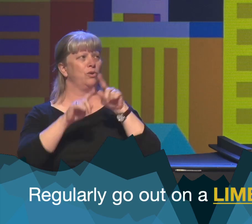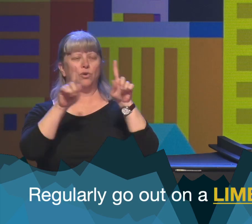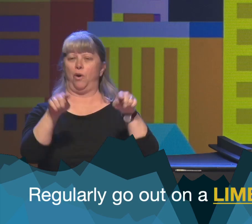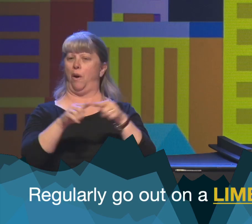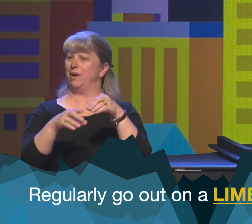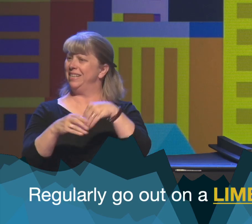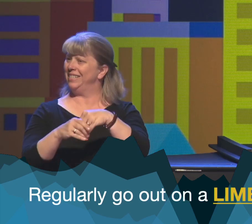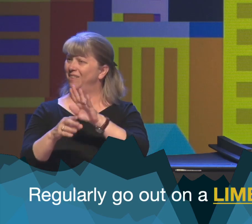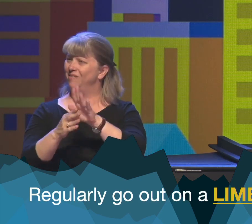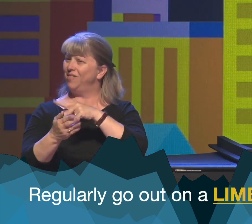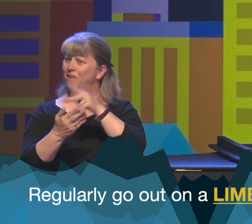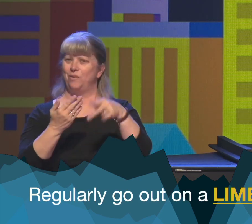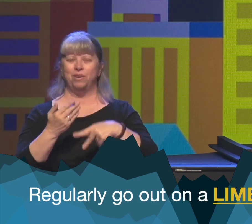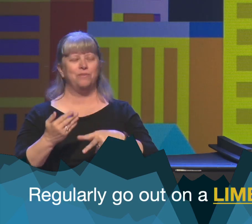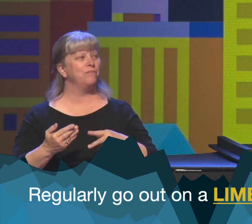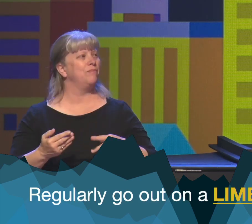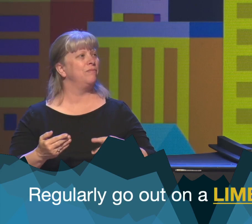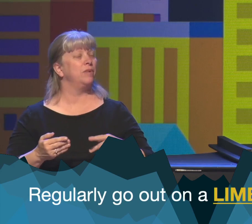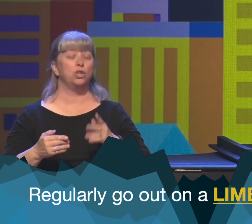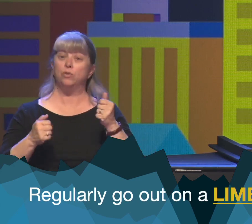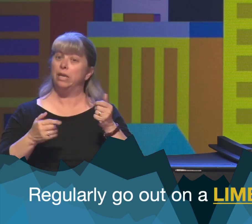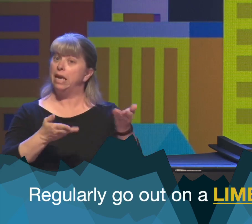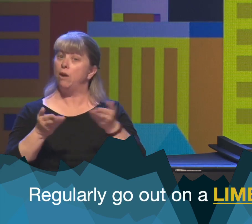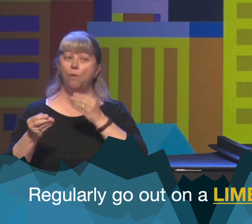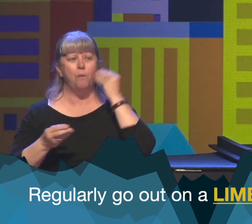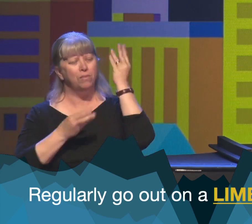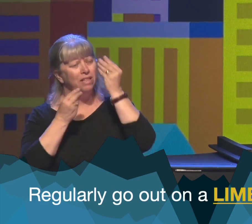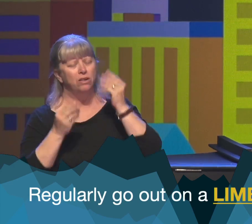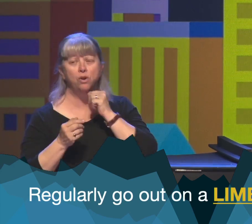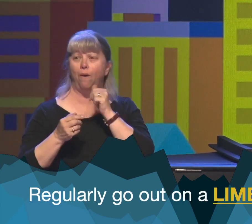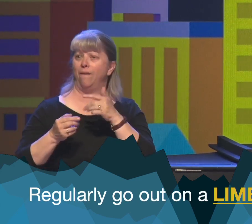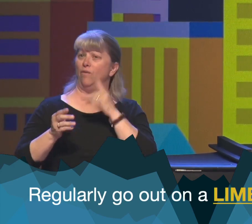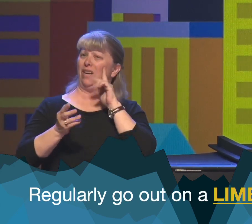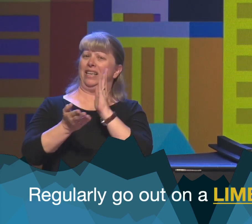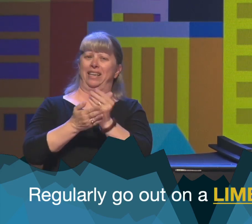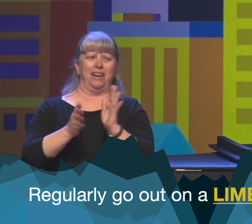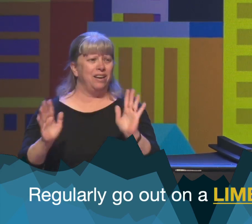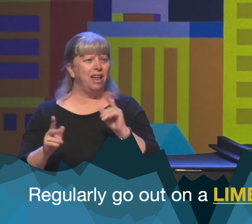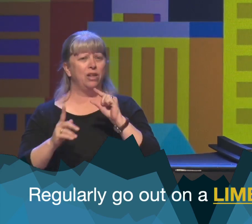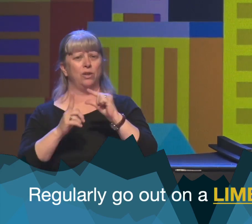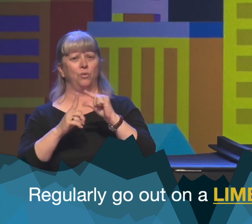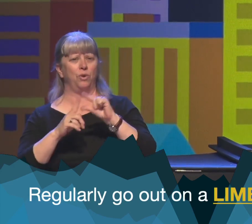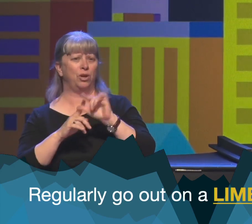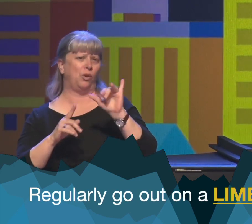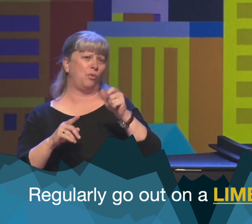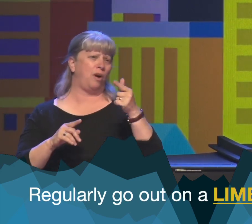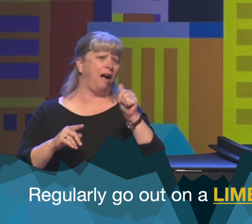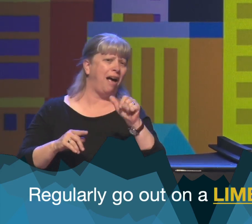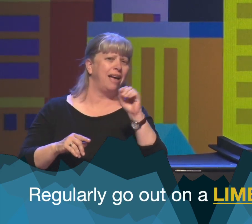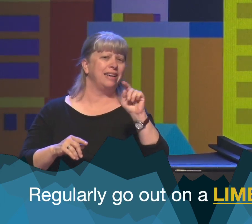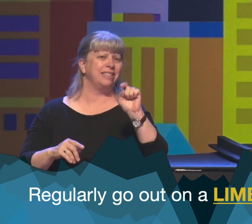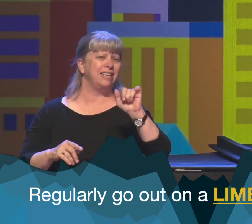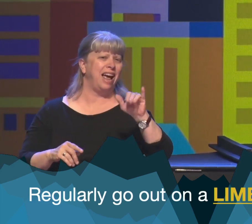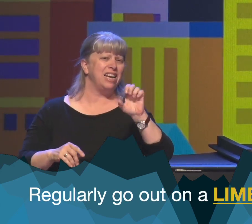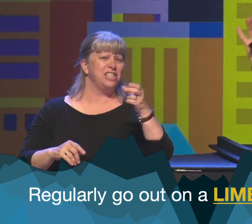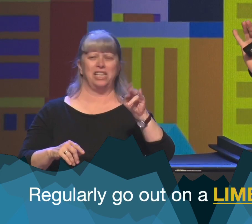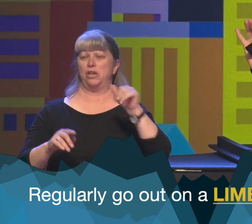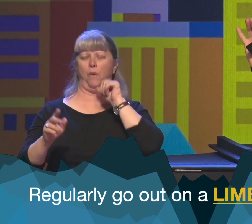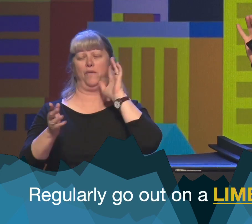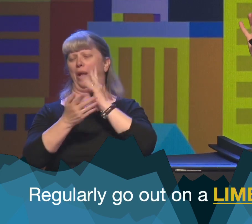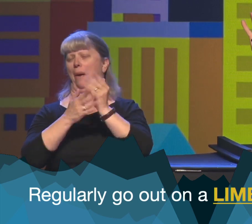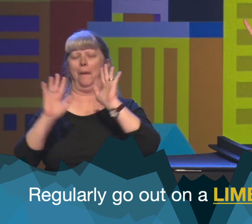looks like this. And you can take this home and look at it. And please don't freak out on me. It has the word yoga and Tai Chi on it, okay? Just,